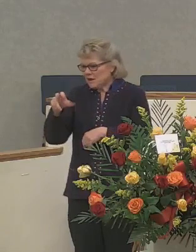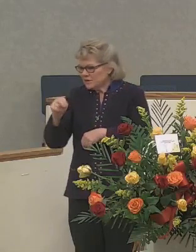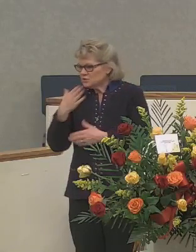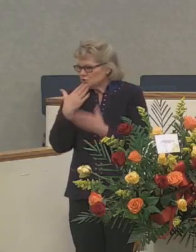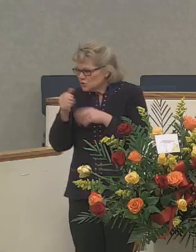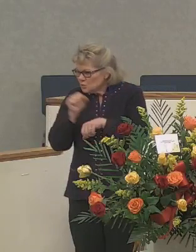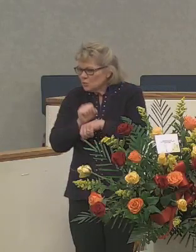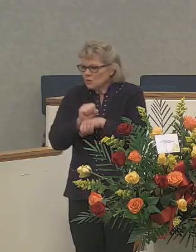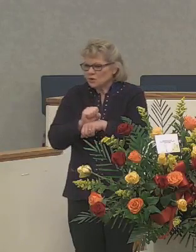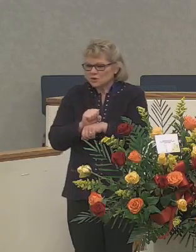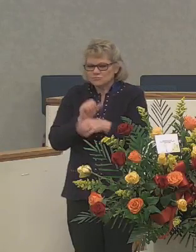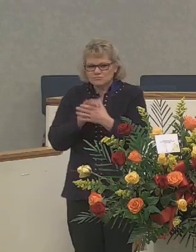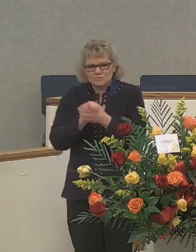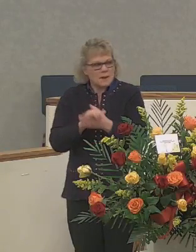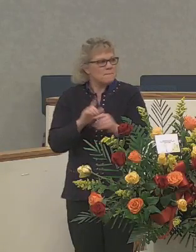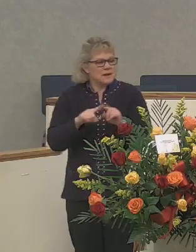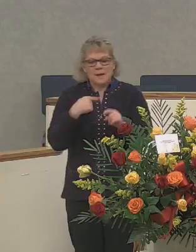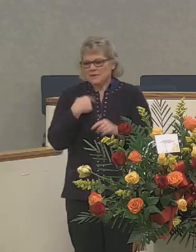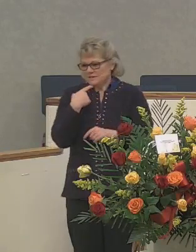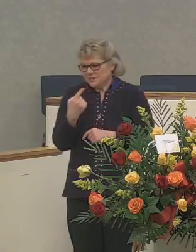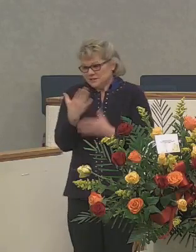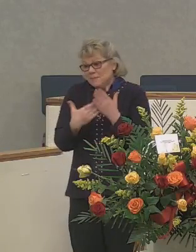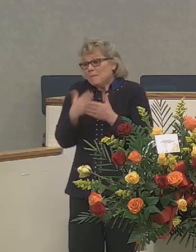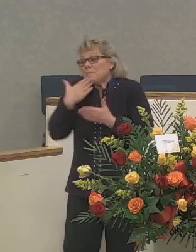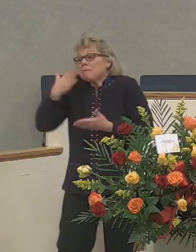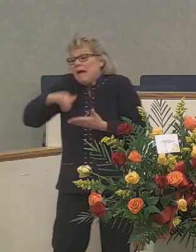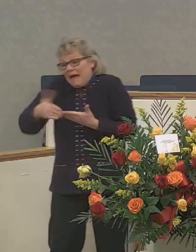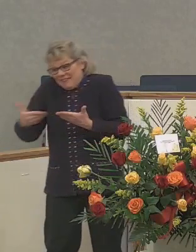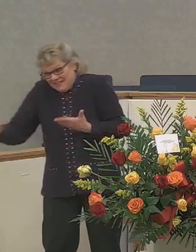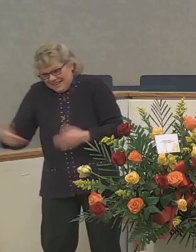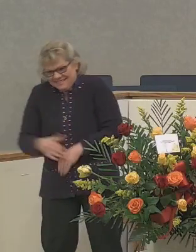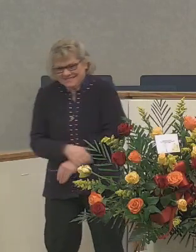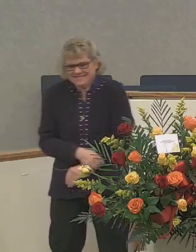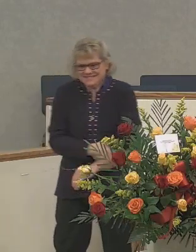his, all the accolades. Let me tell you about some of the bad stuff.